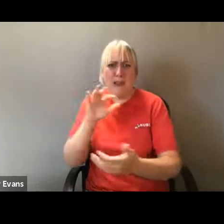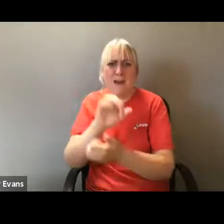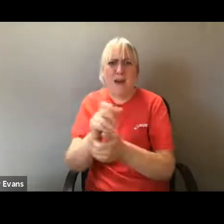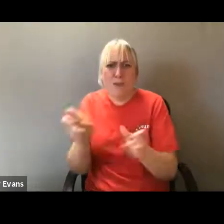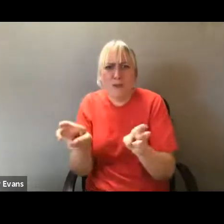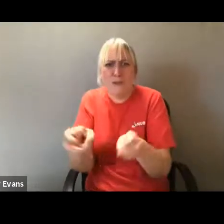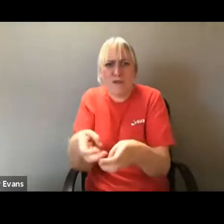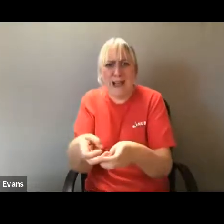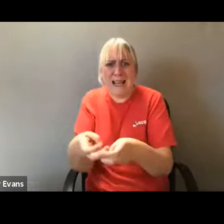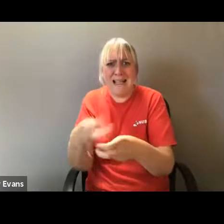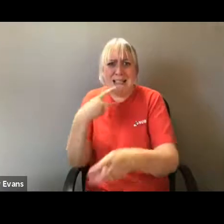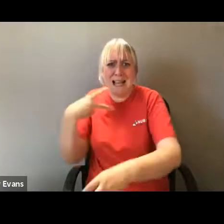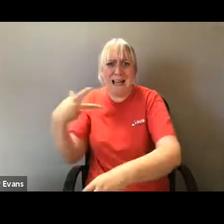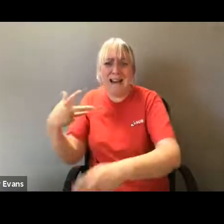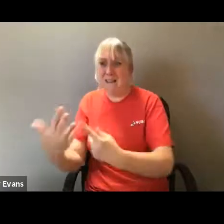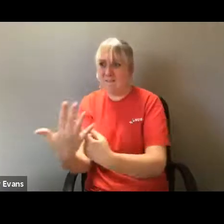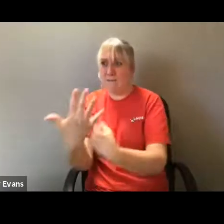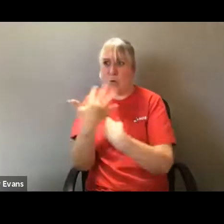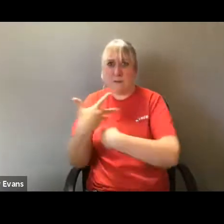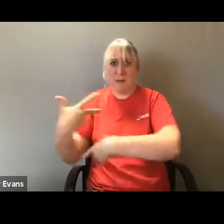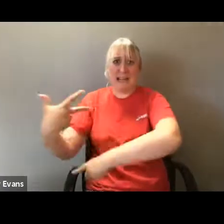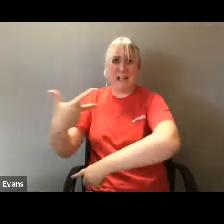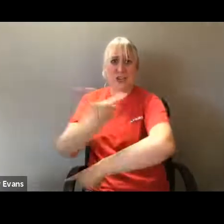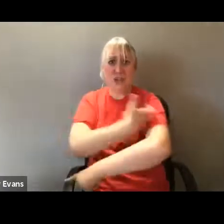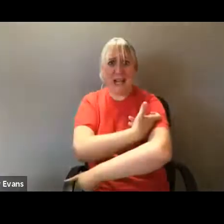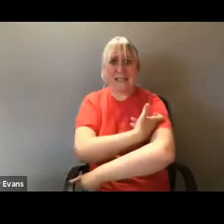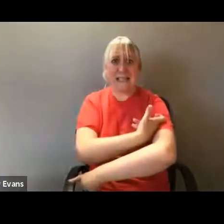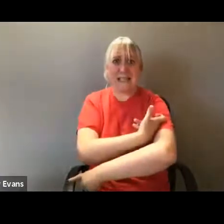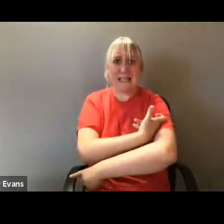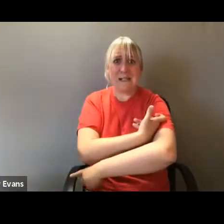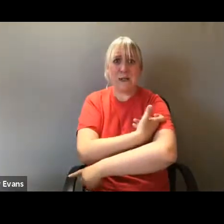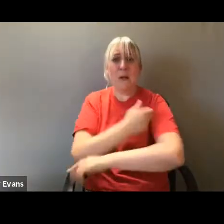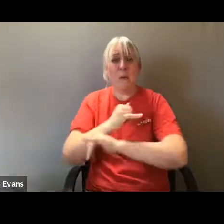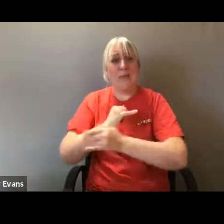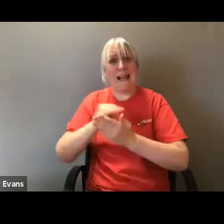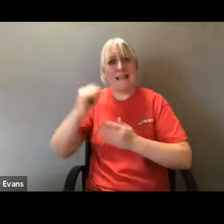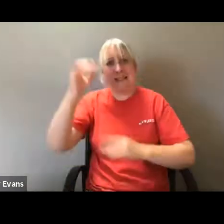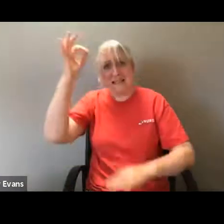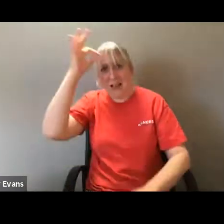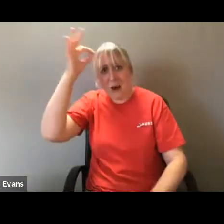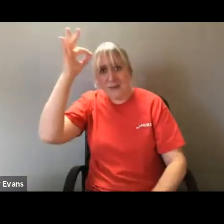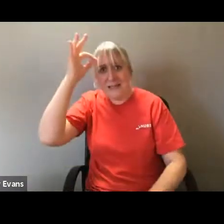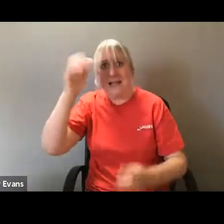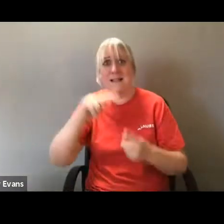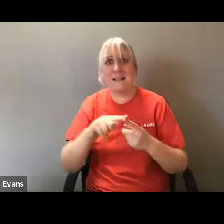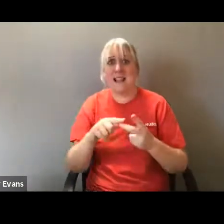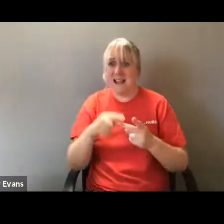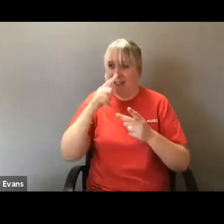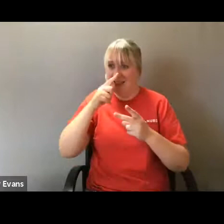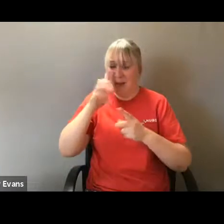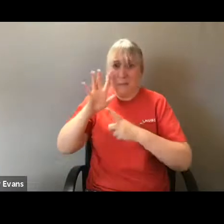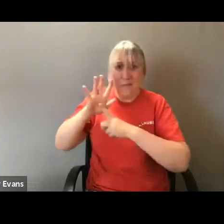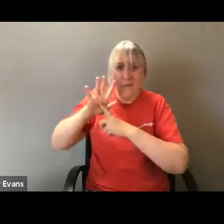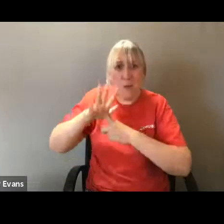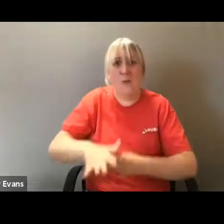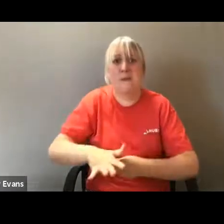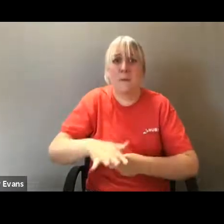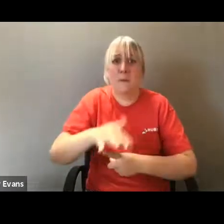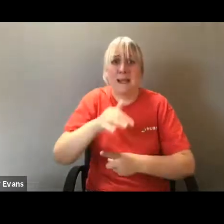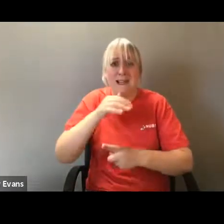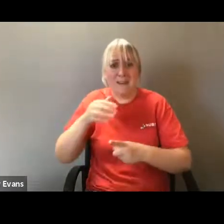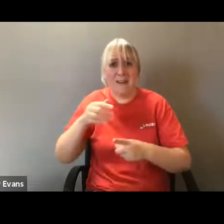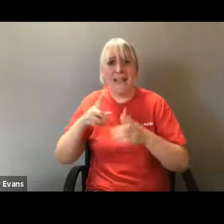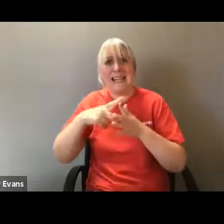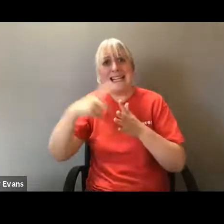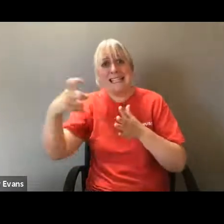with antipsychotics on psychiatric wards and in the community. They can still be forcibly given ECT. Once